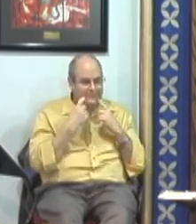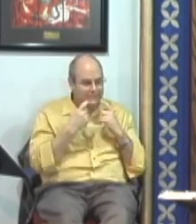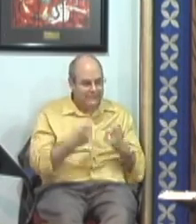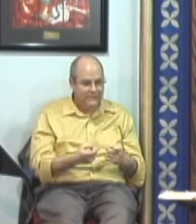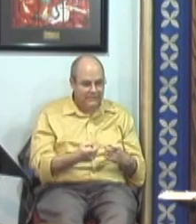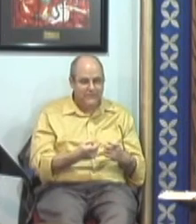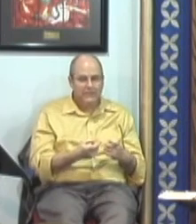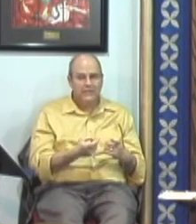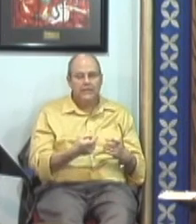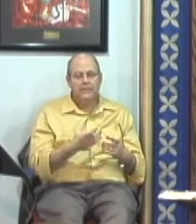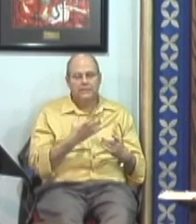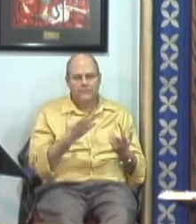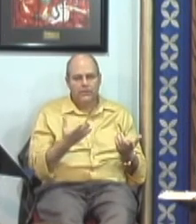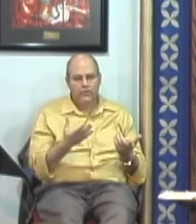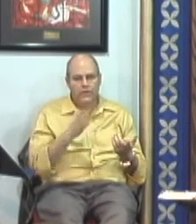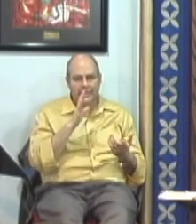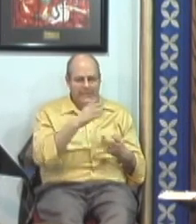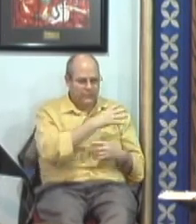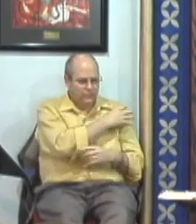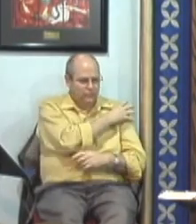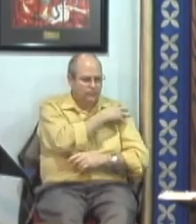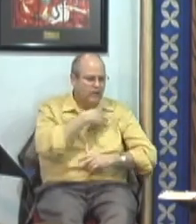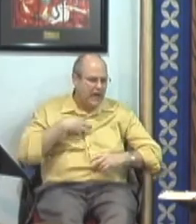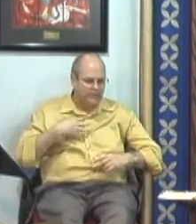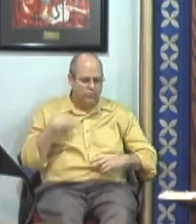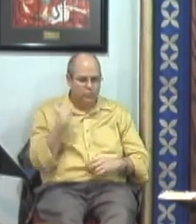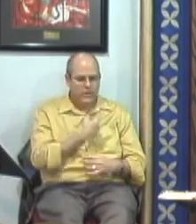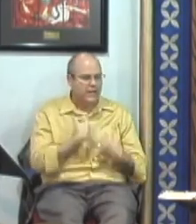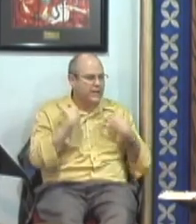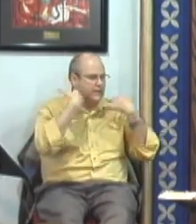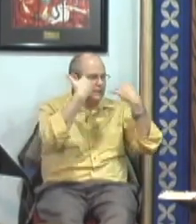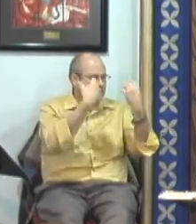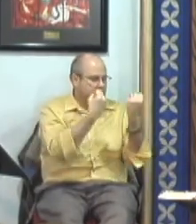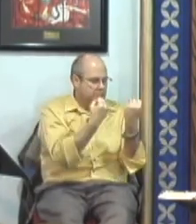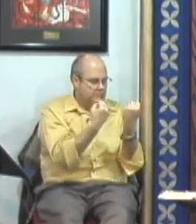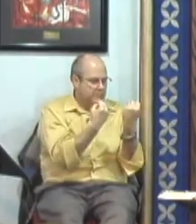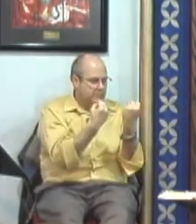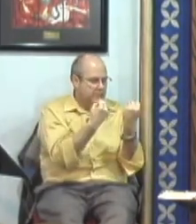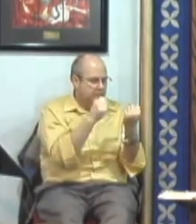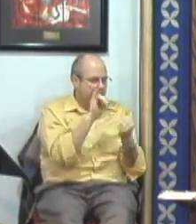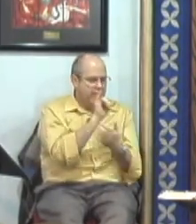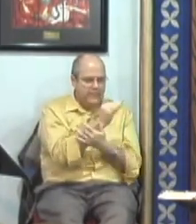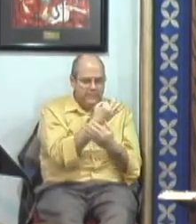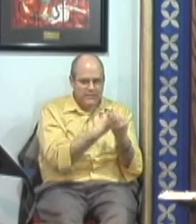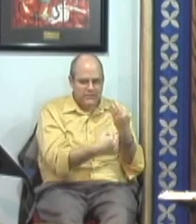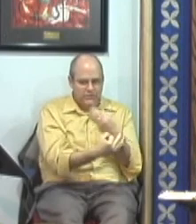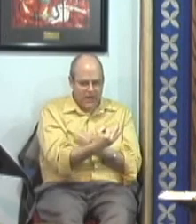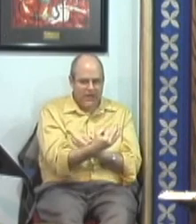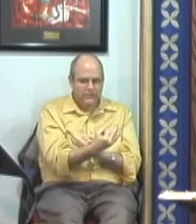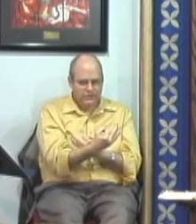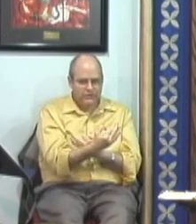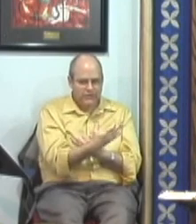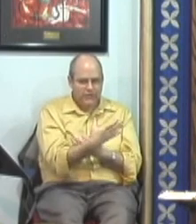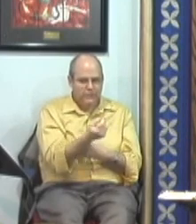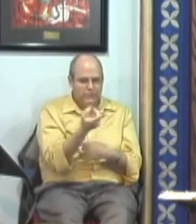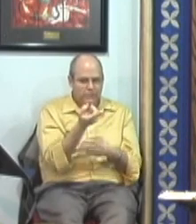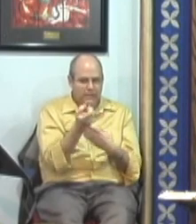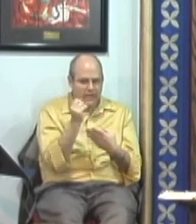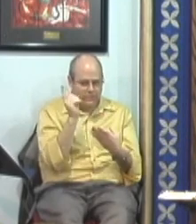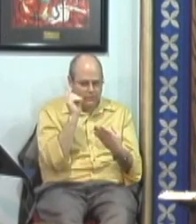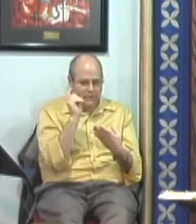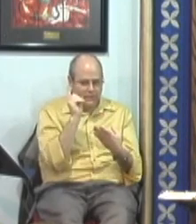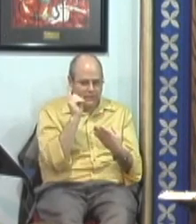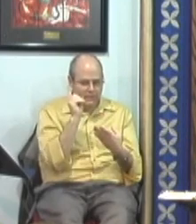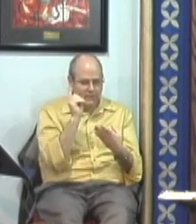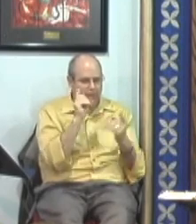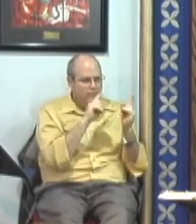our peace. By his stripes we are healed. So that's the exchange. And last week,